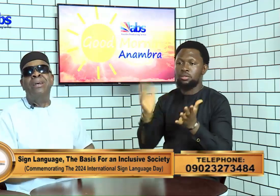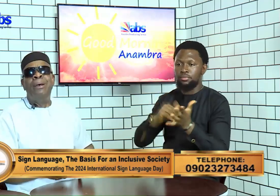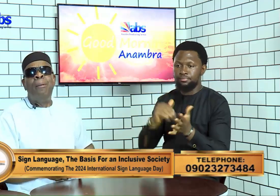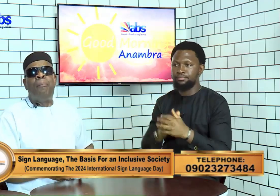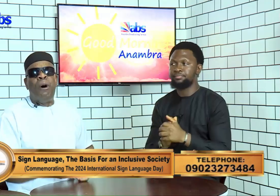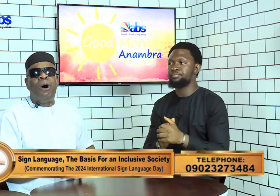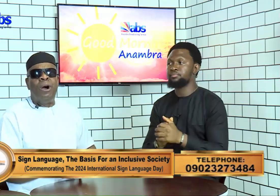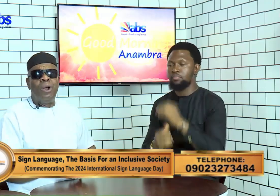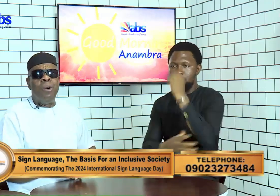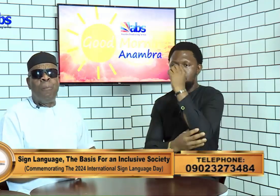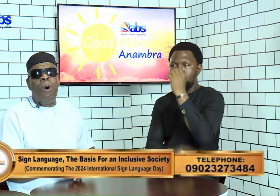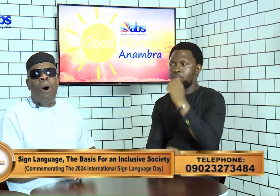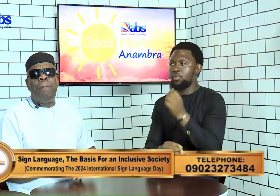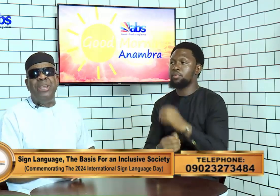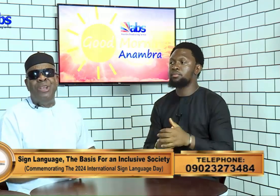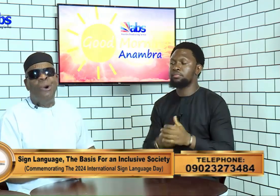again. Poor,